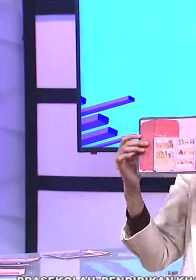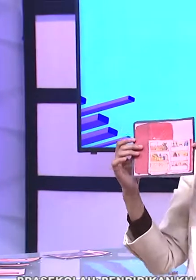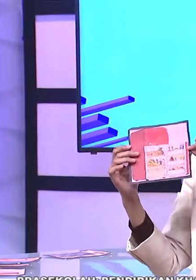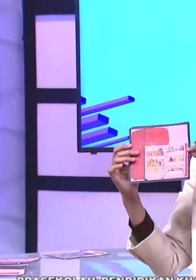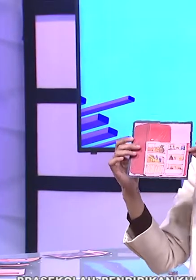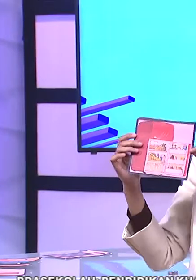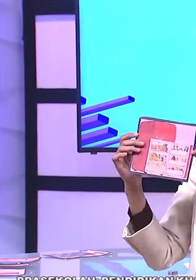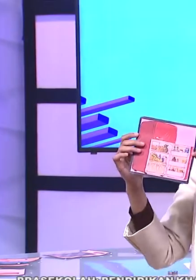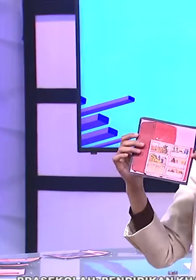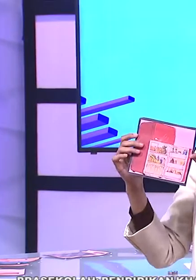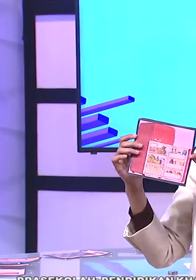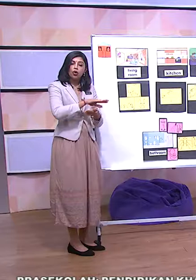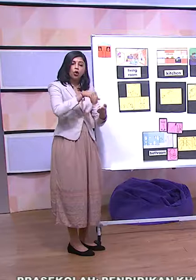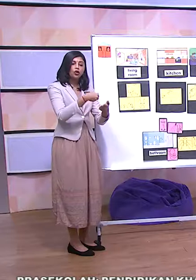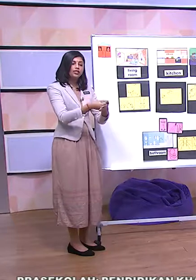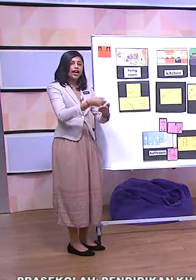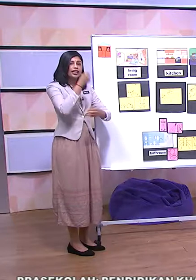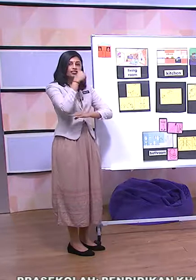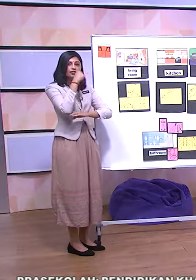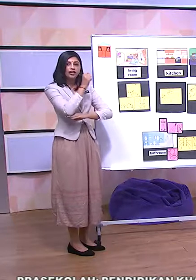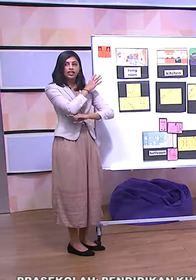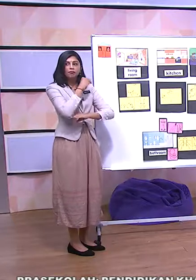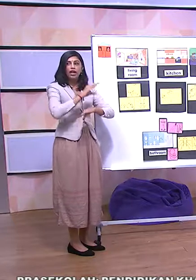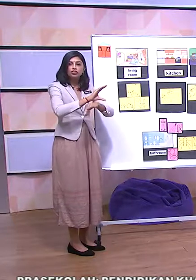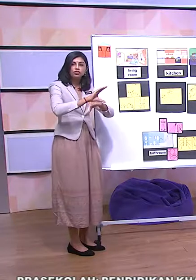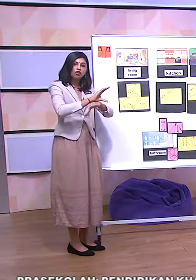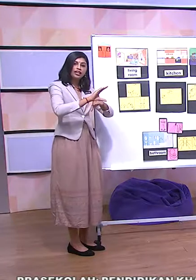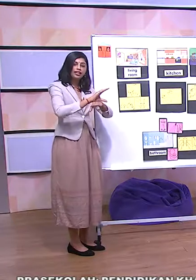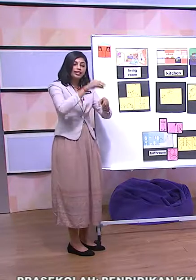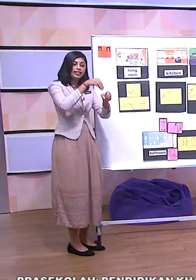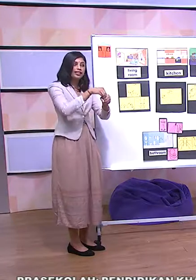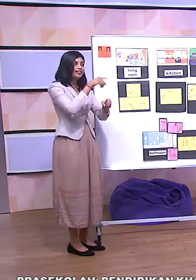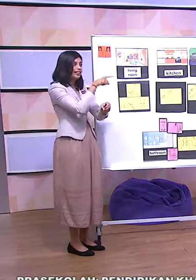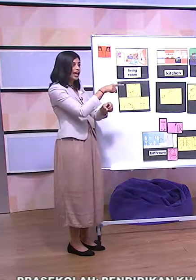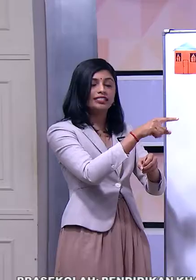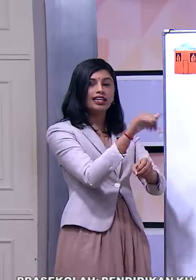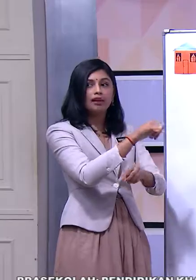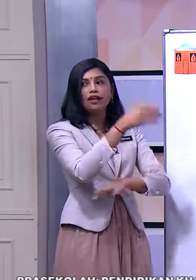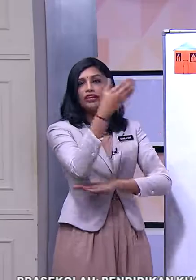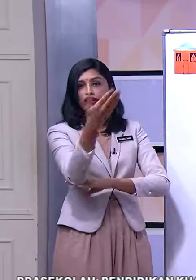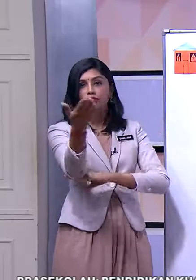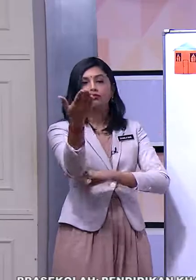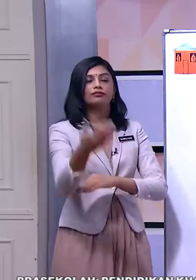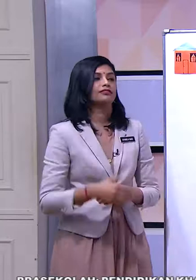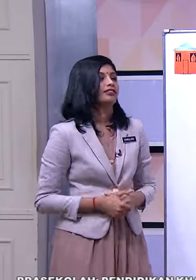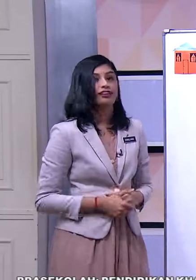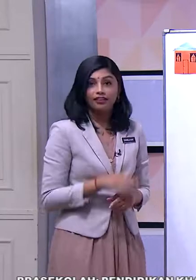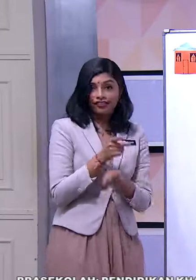as well. She keeps all the ice cream and chocolate in that, same like you. Mm.